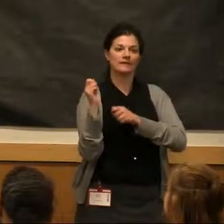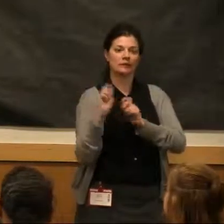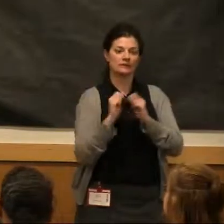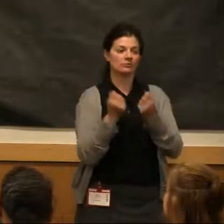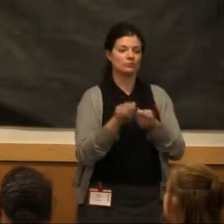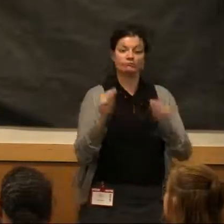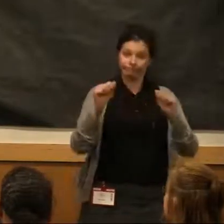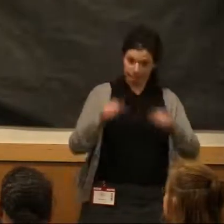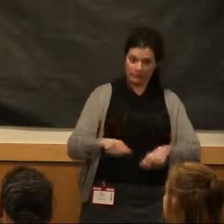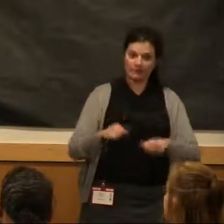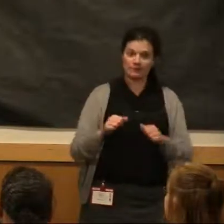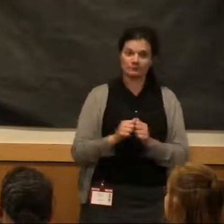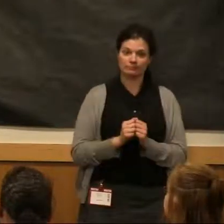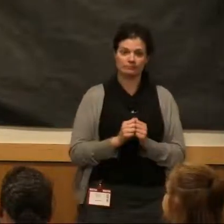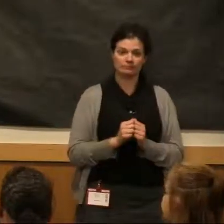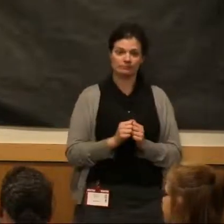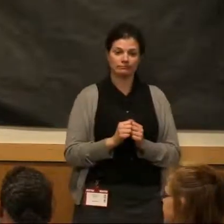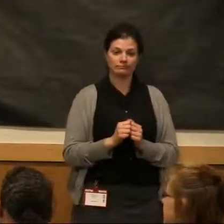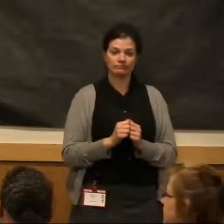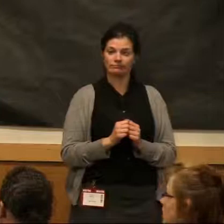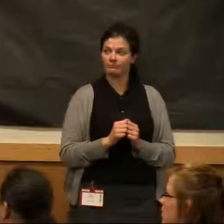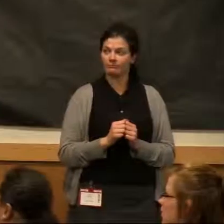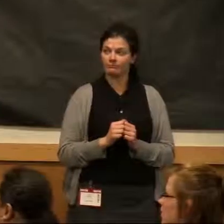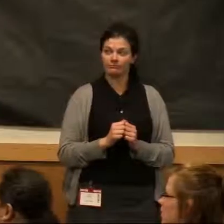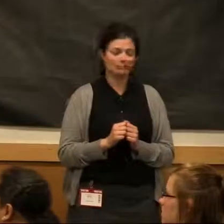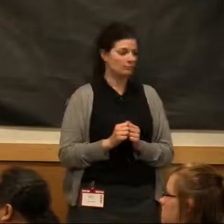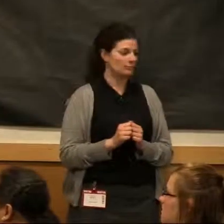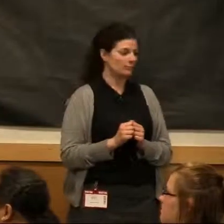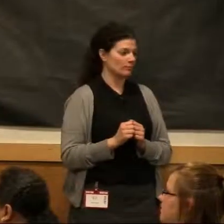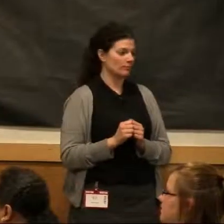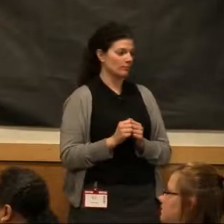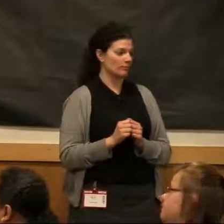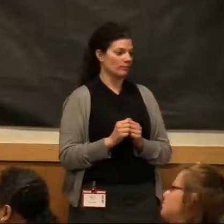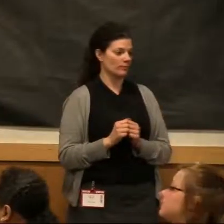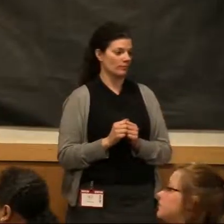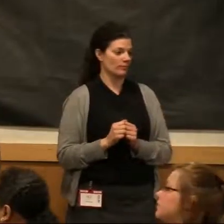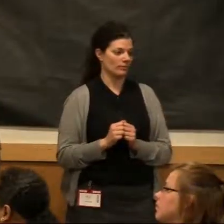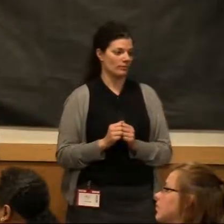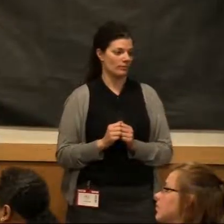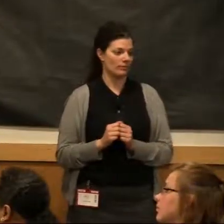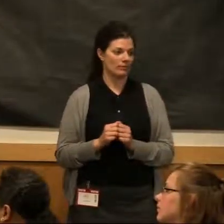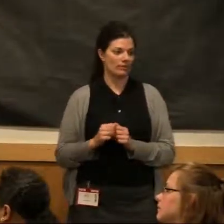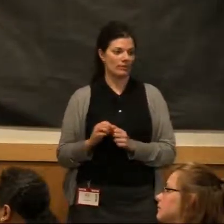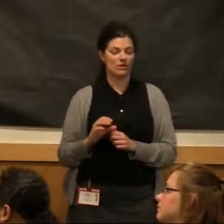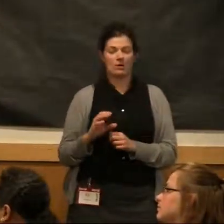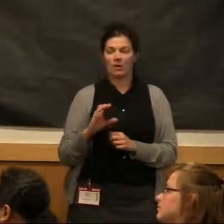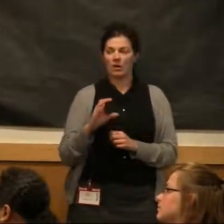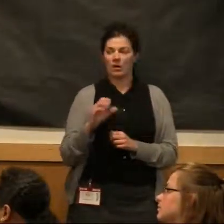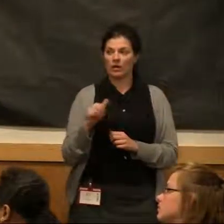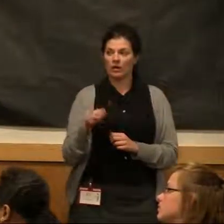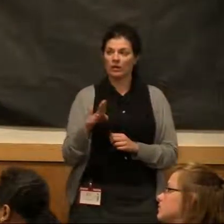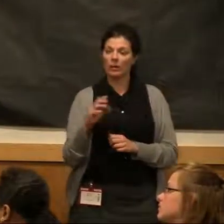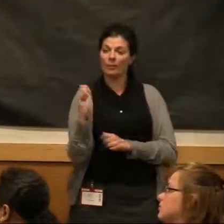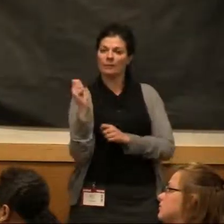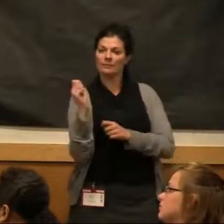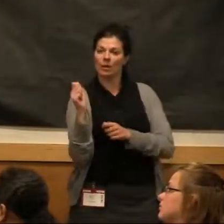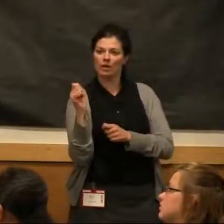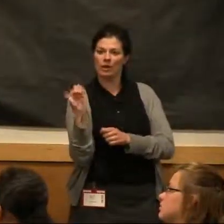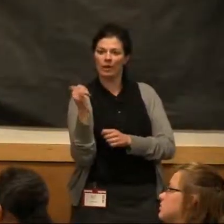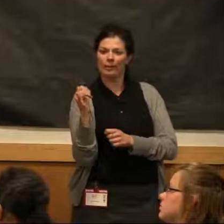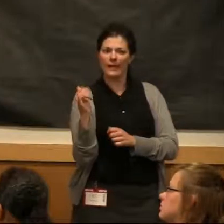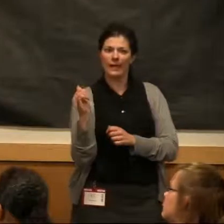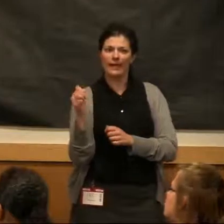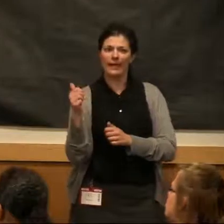can create their own clubs. Now, with that club baseball, do they play each other, or do they have